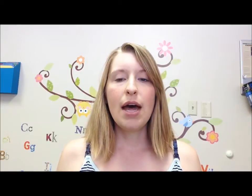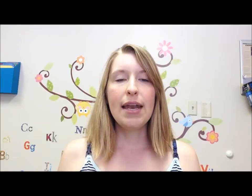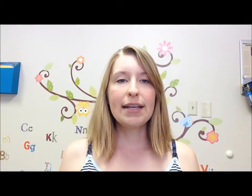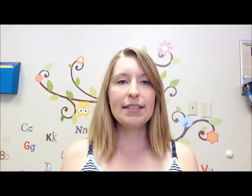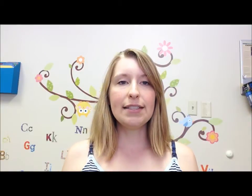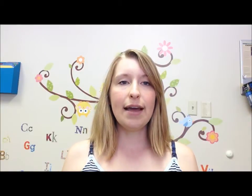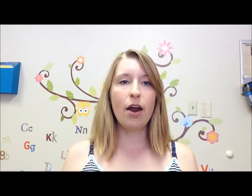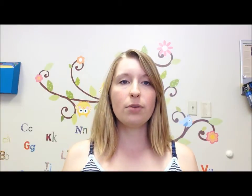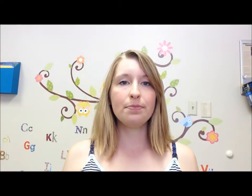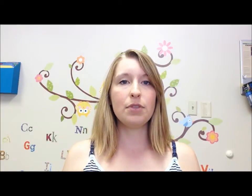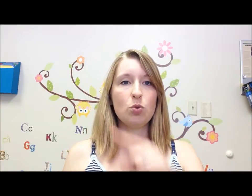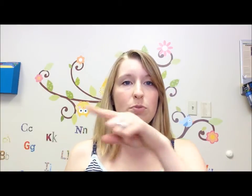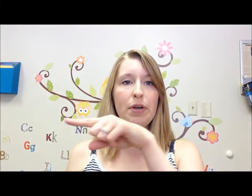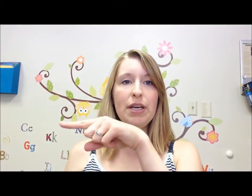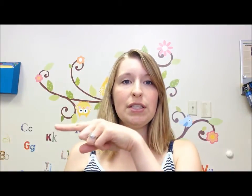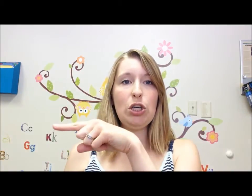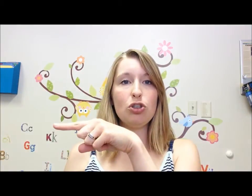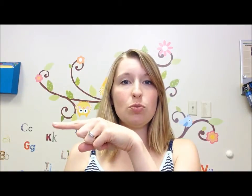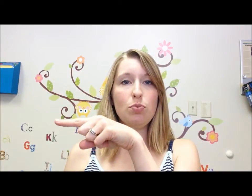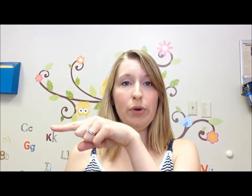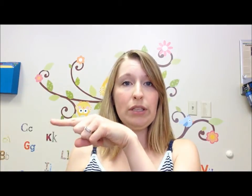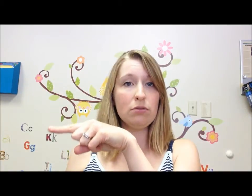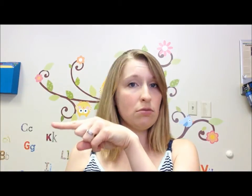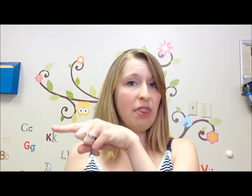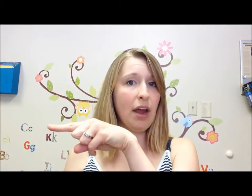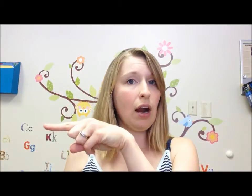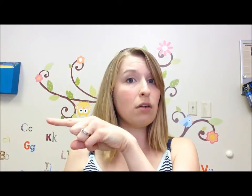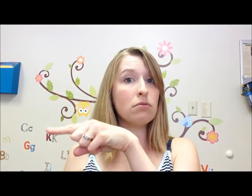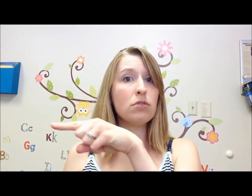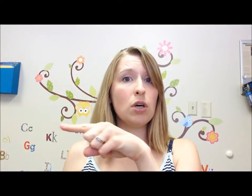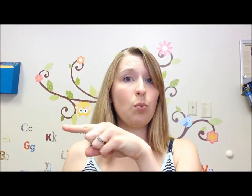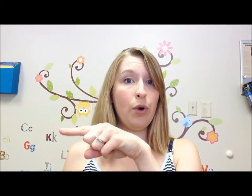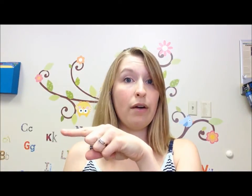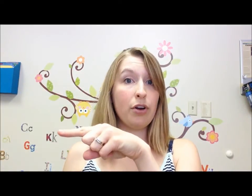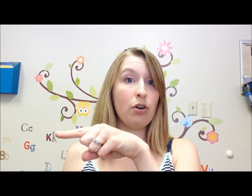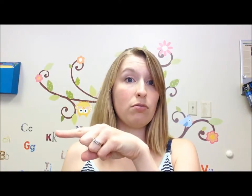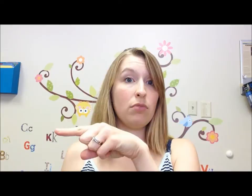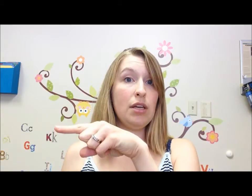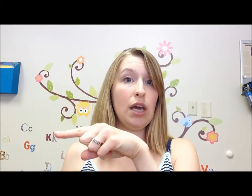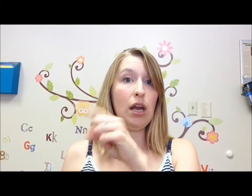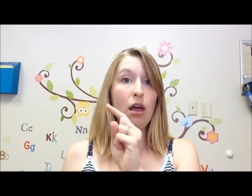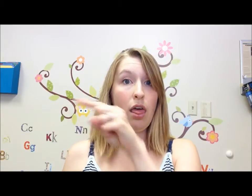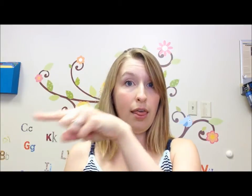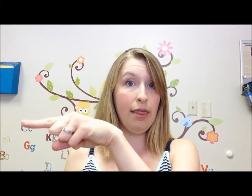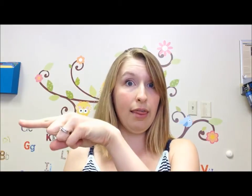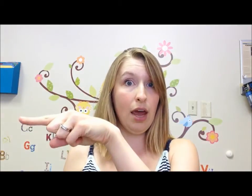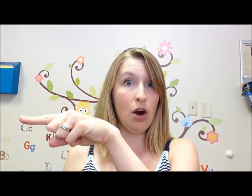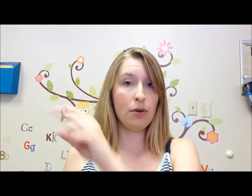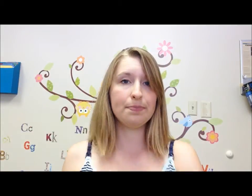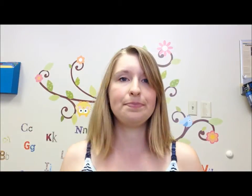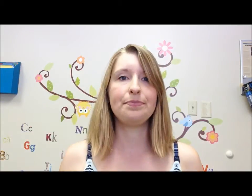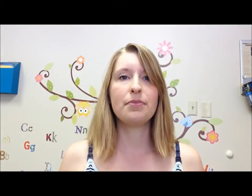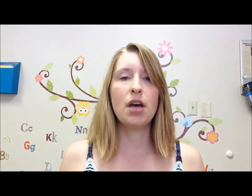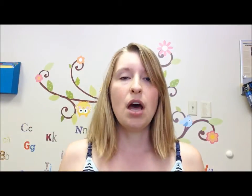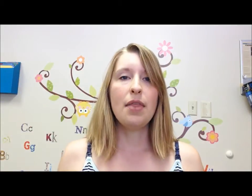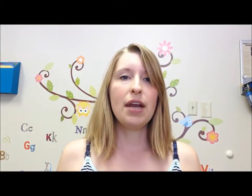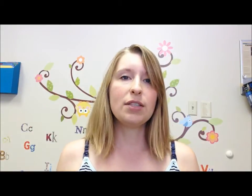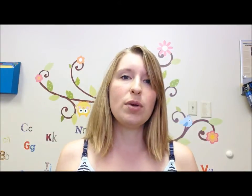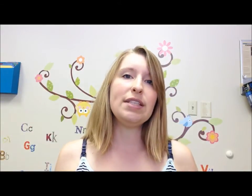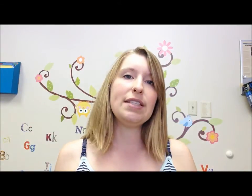Next is there. This one's pretty easy. You just point there. So wherever you're indicating, there. The next one is